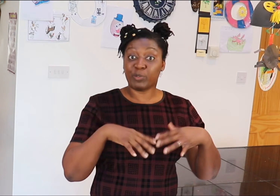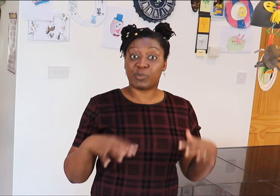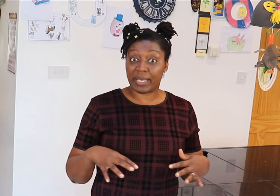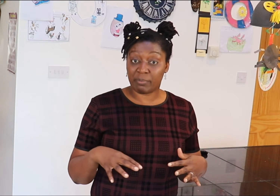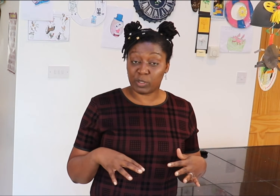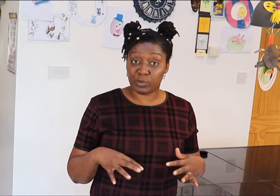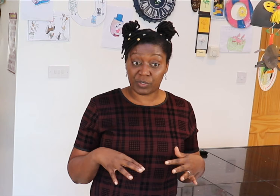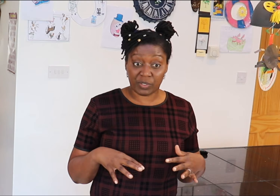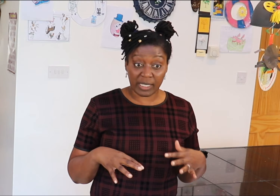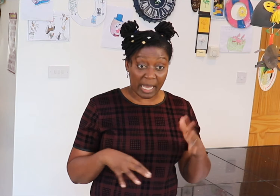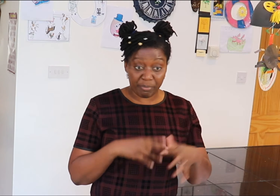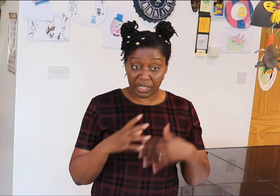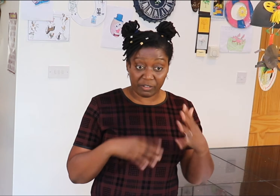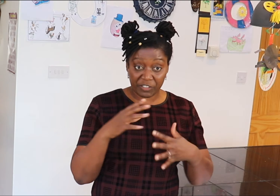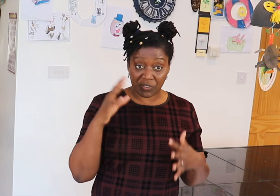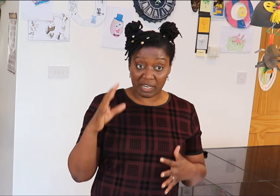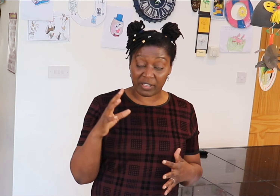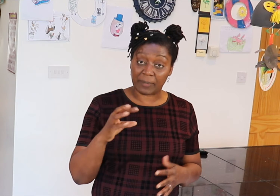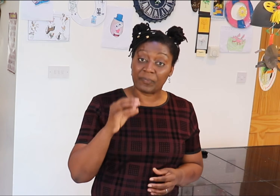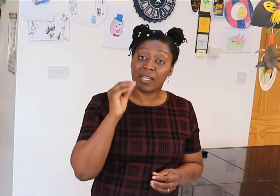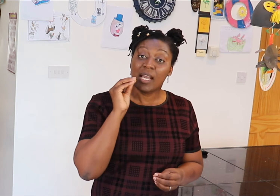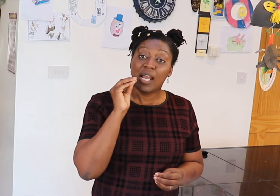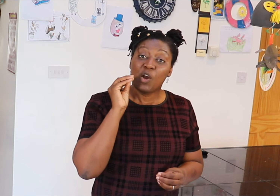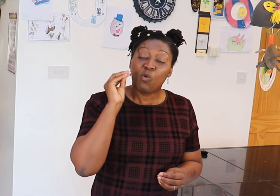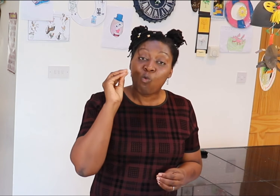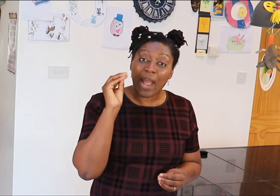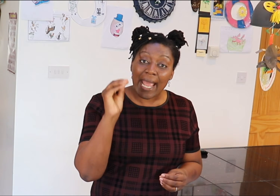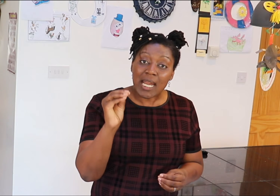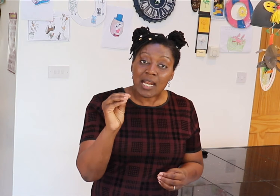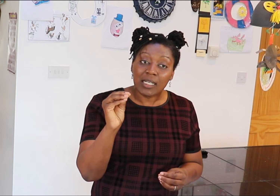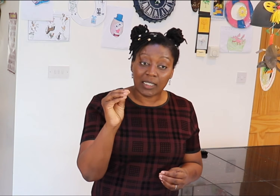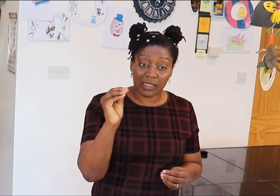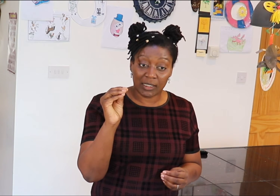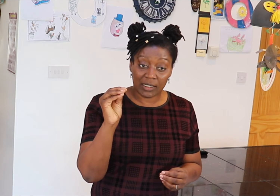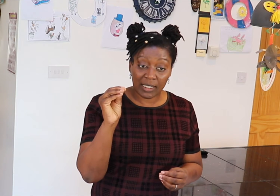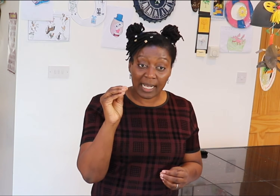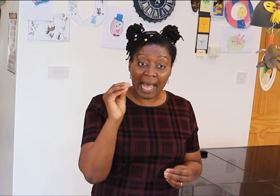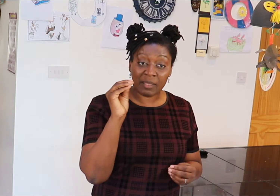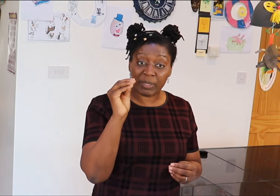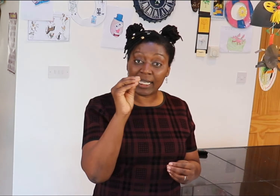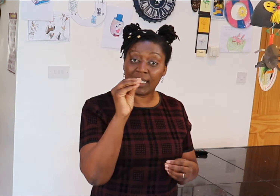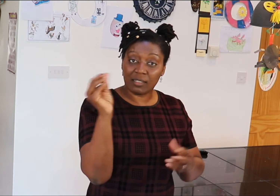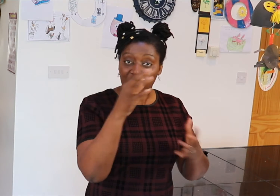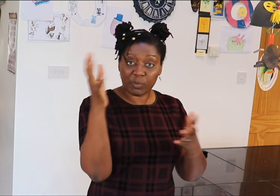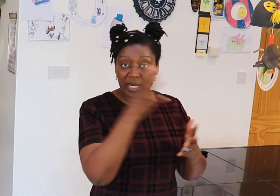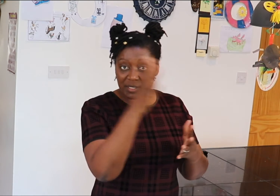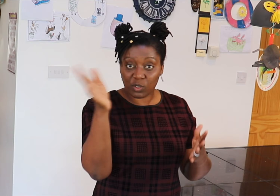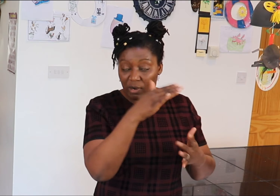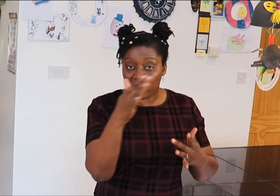builds the embryo, fetus, and everything. When at the beginning of the pregnancy, or at